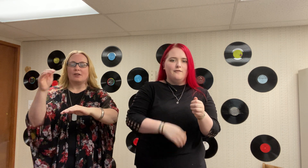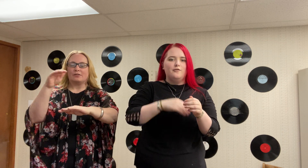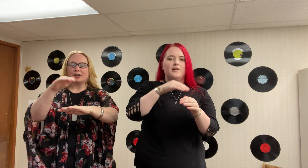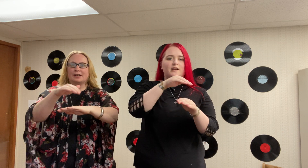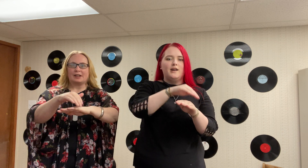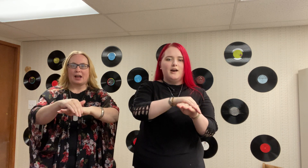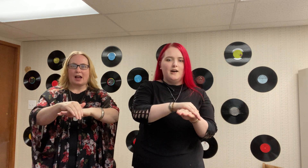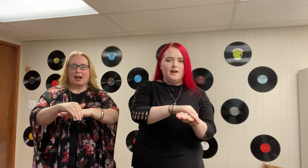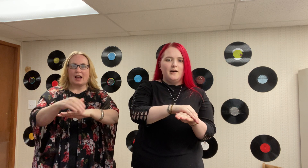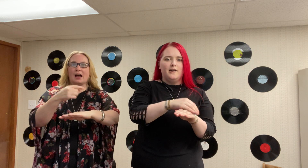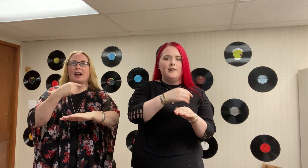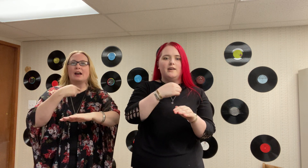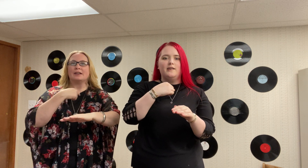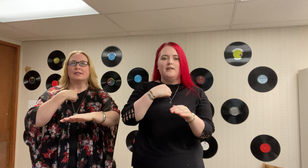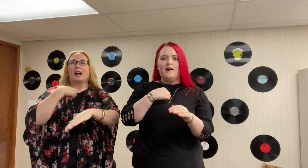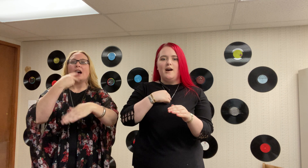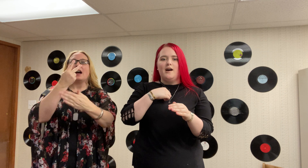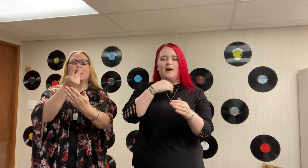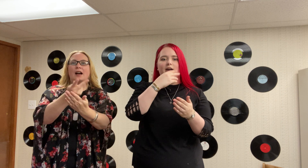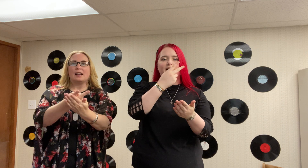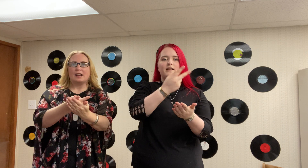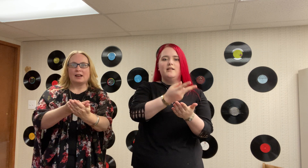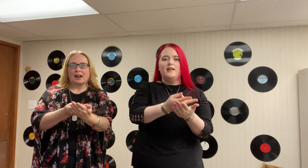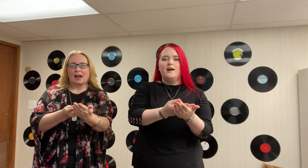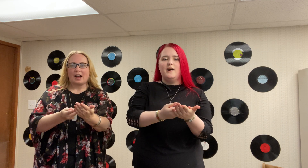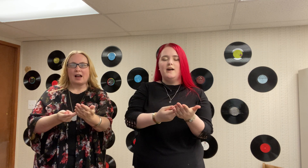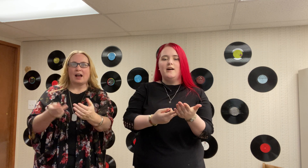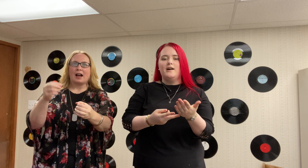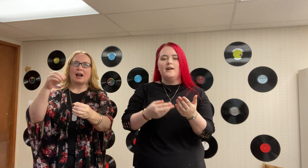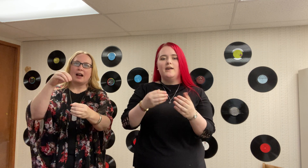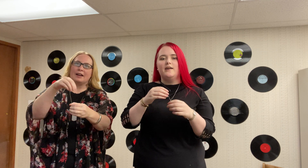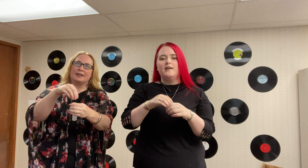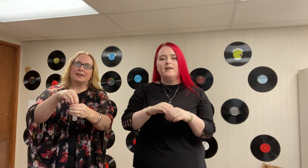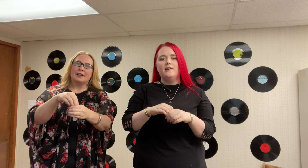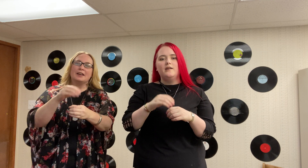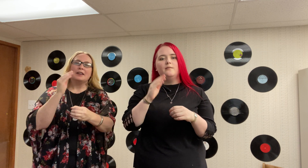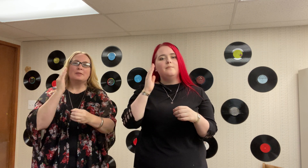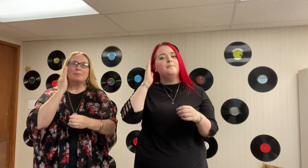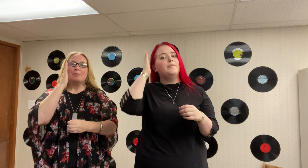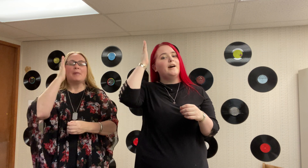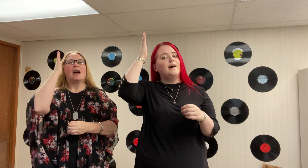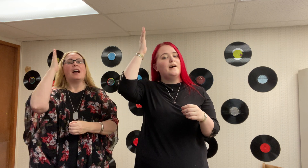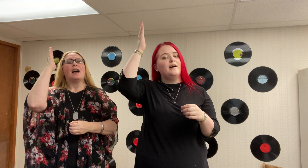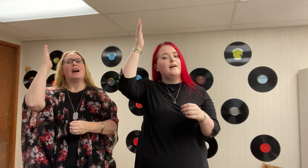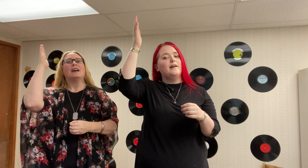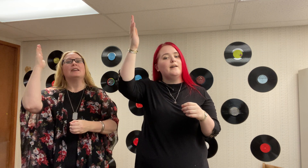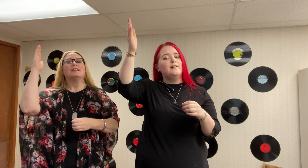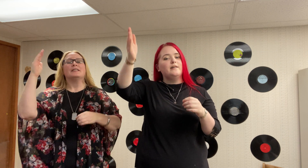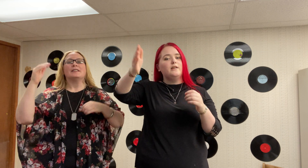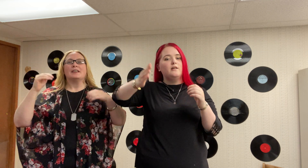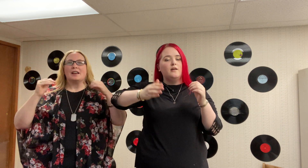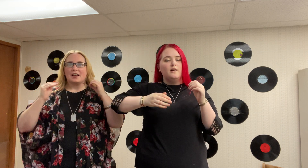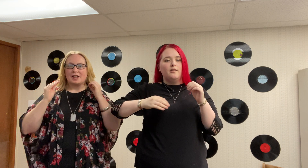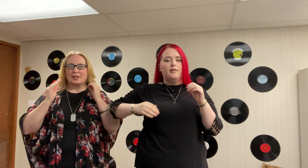every night I lie in bed,